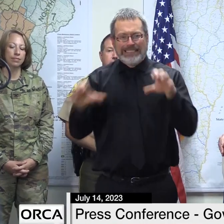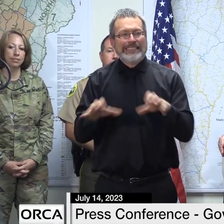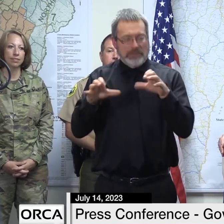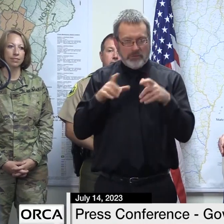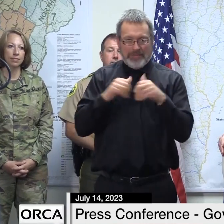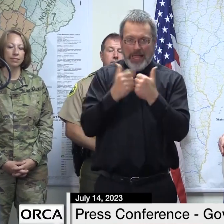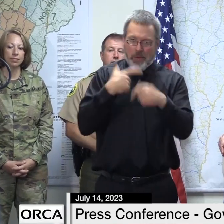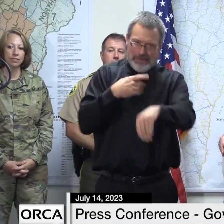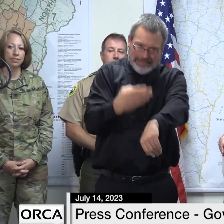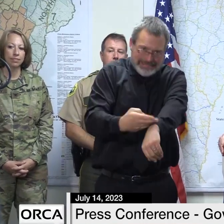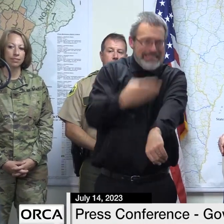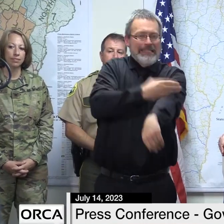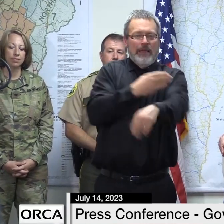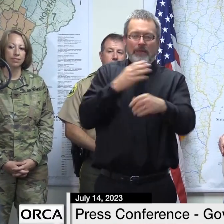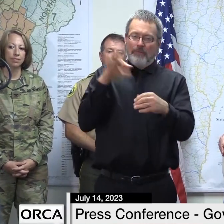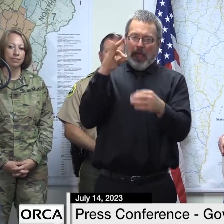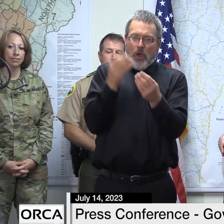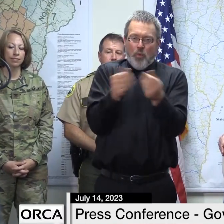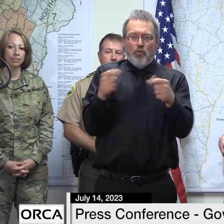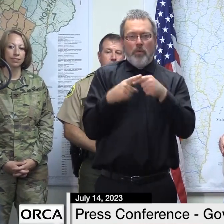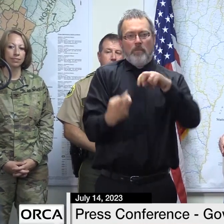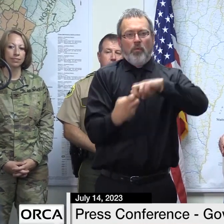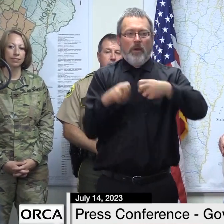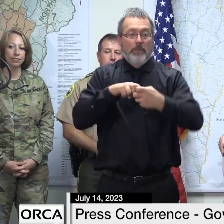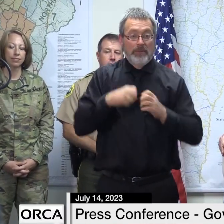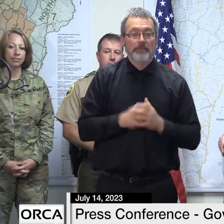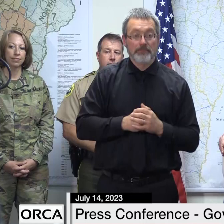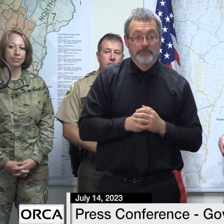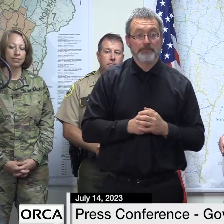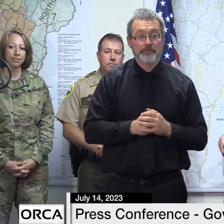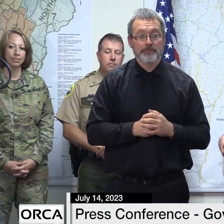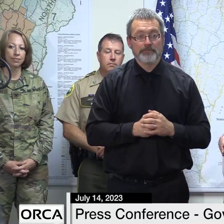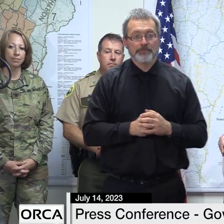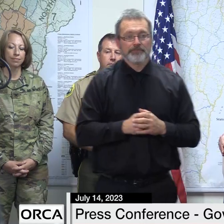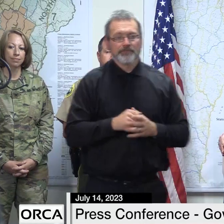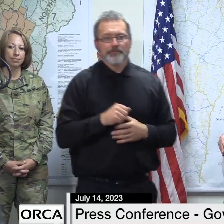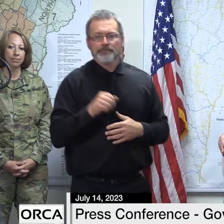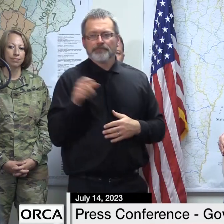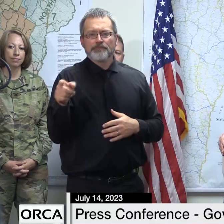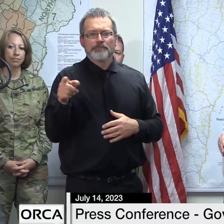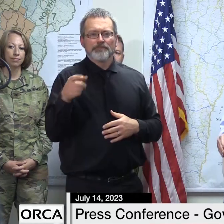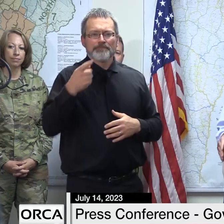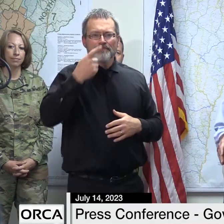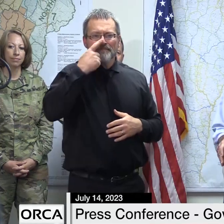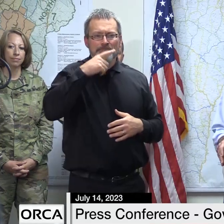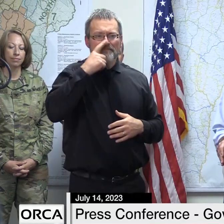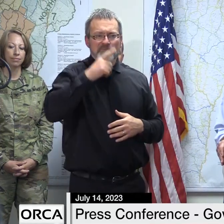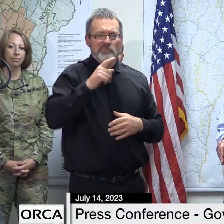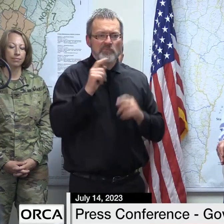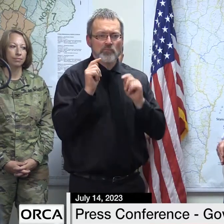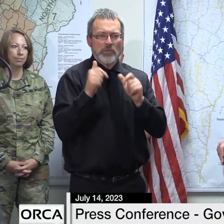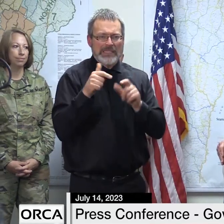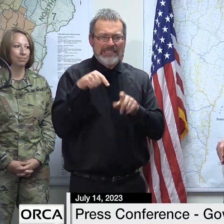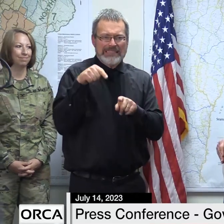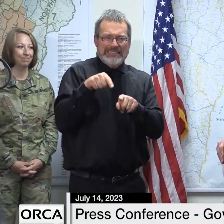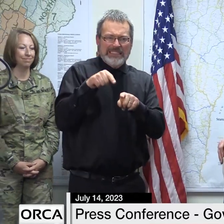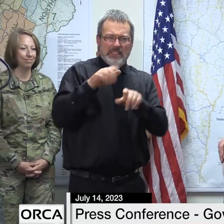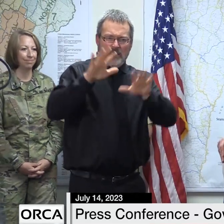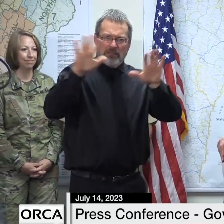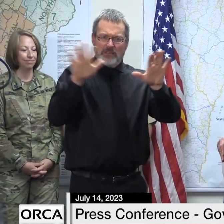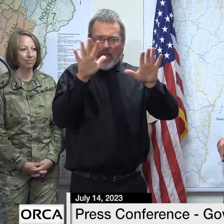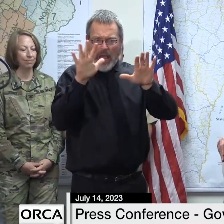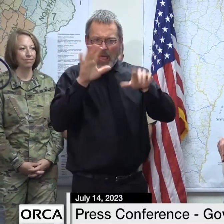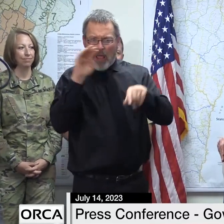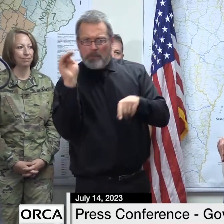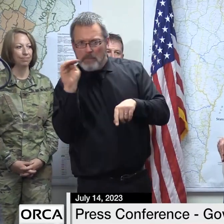quick update on what you expect now is going to happen on Sunday night and early Monday morning, and how the state is preparing for that possibility?